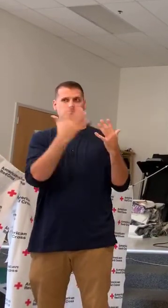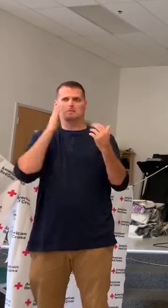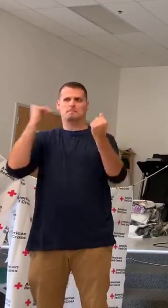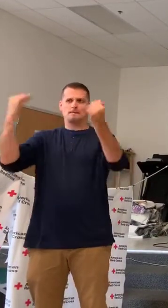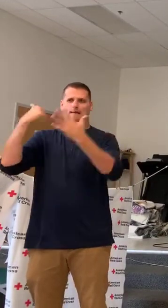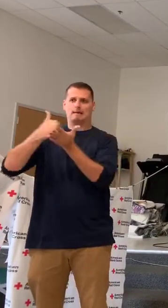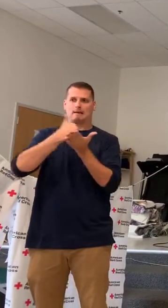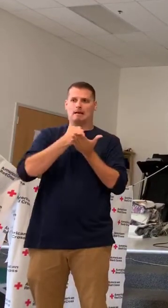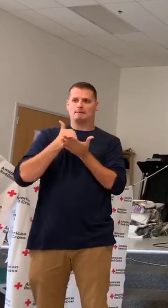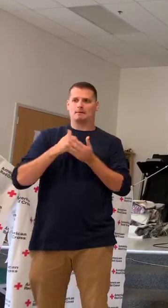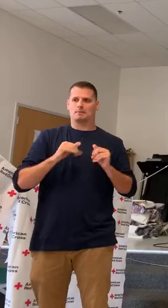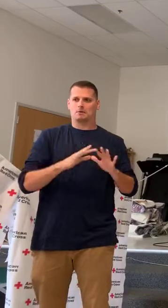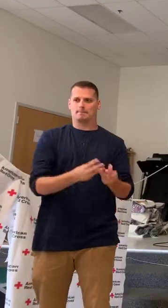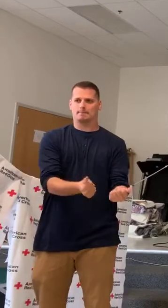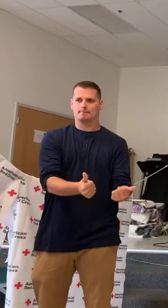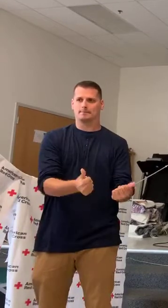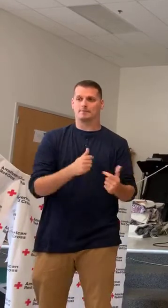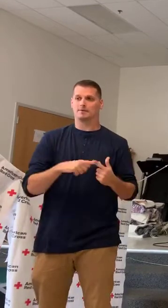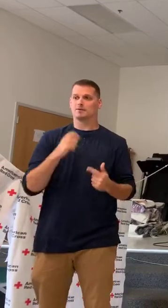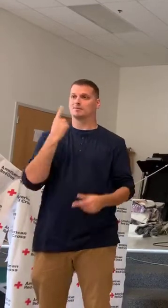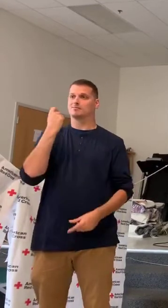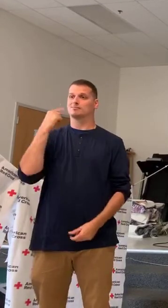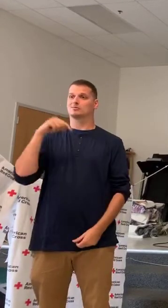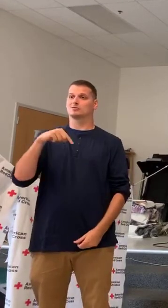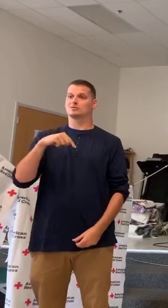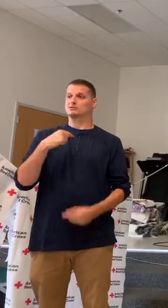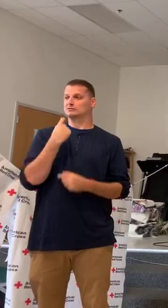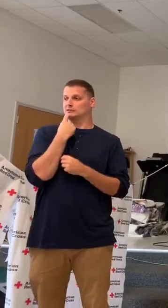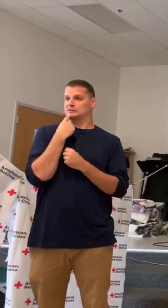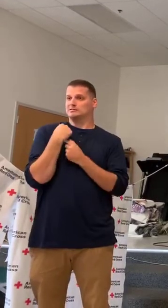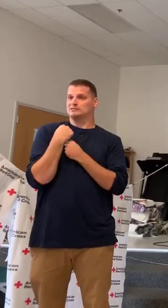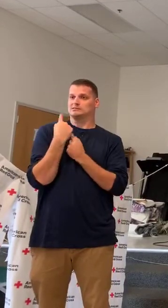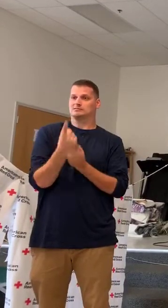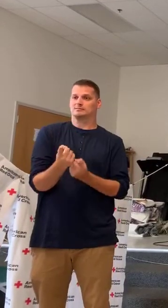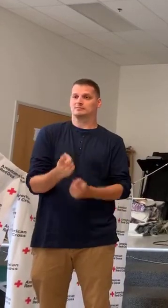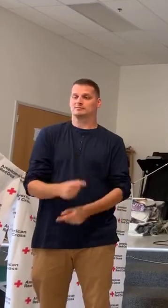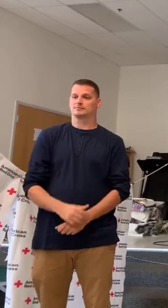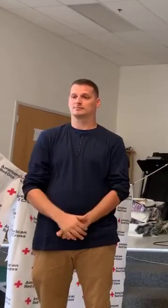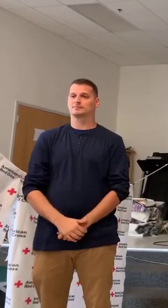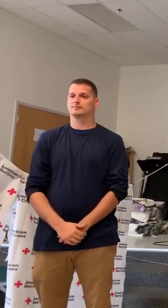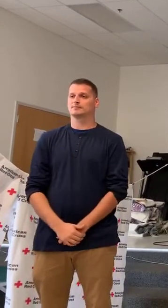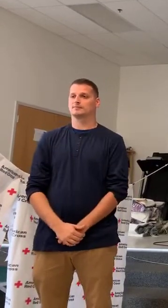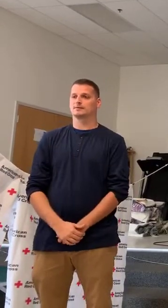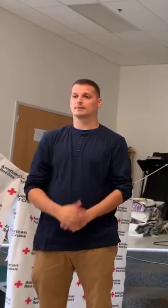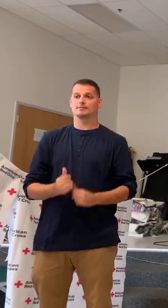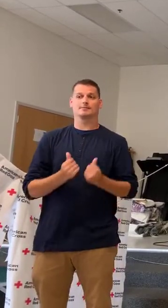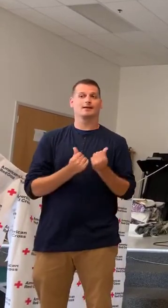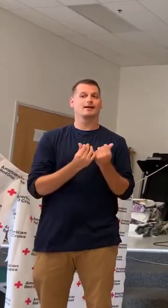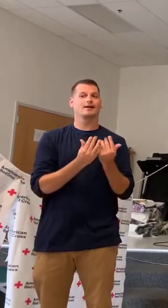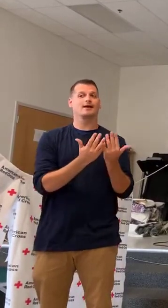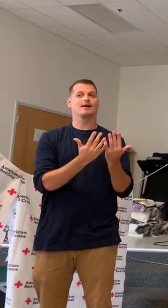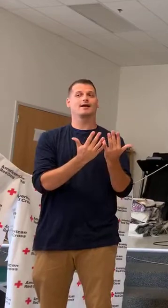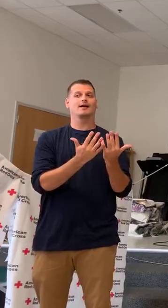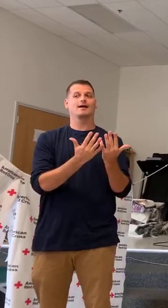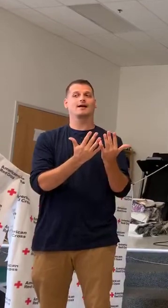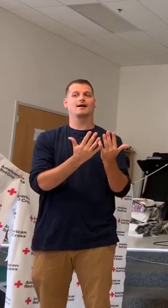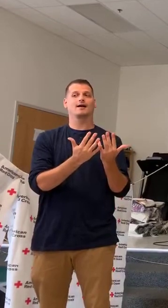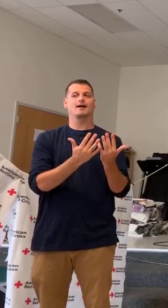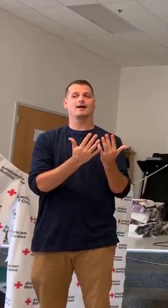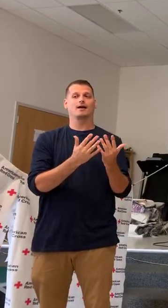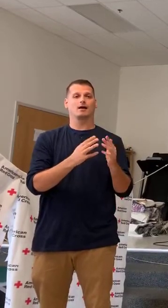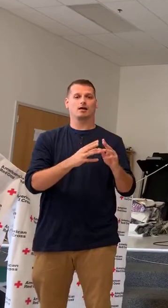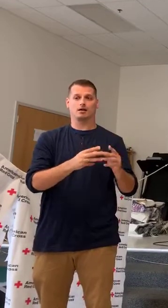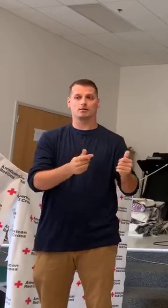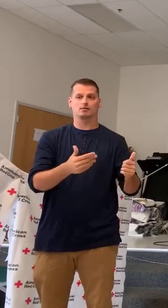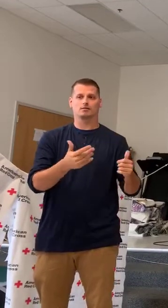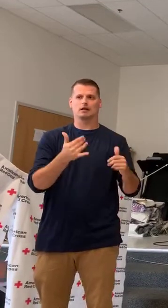years of fuel buildup in the woods. And so to your question, we do try to get on fires very quickly and get them out very quickly. And then we have this